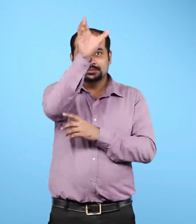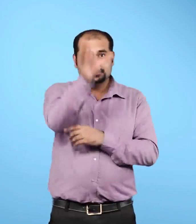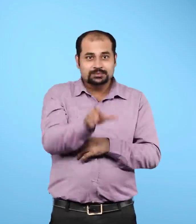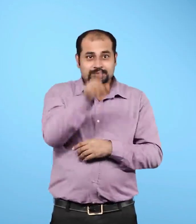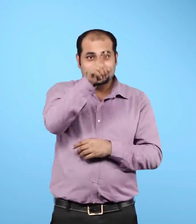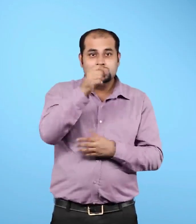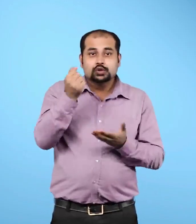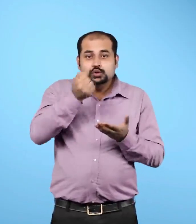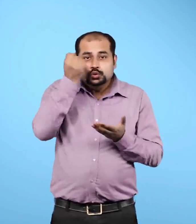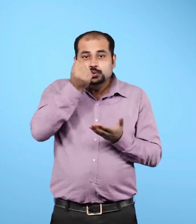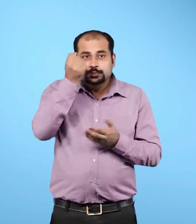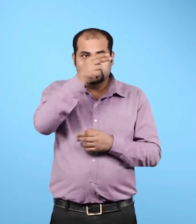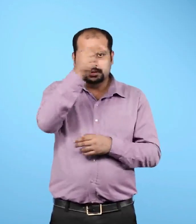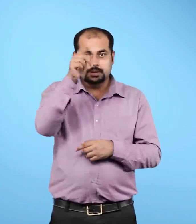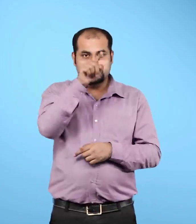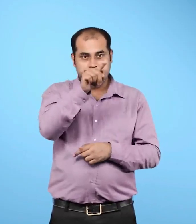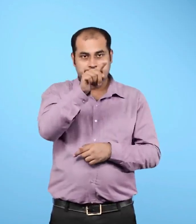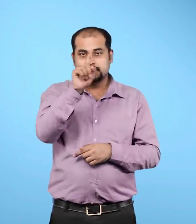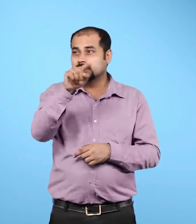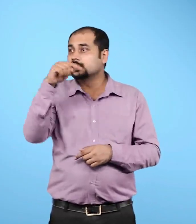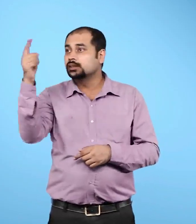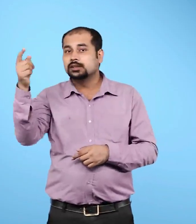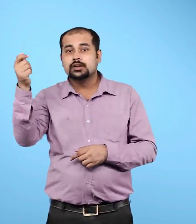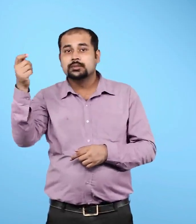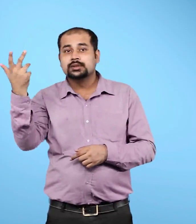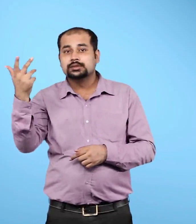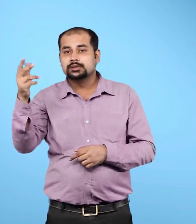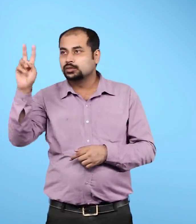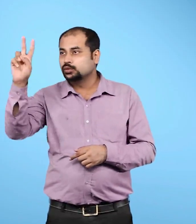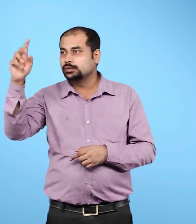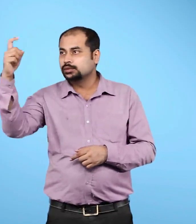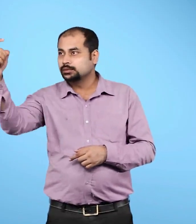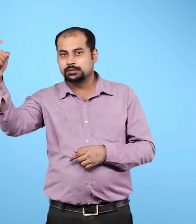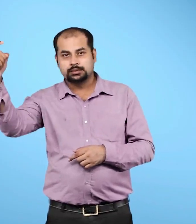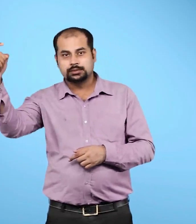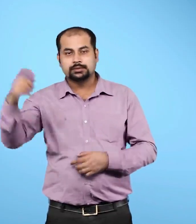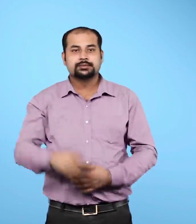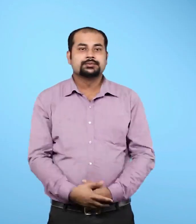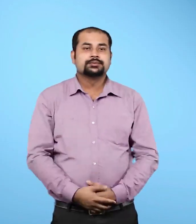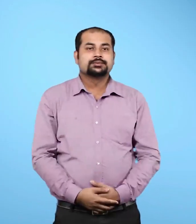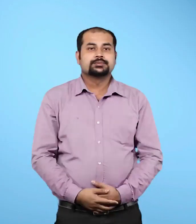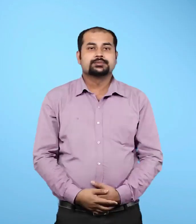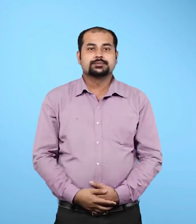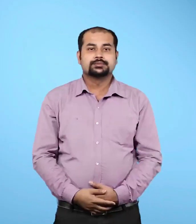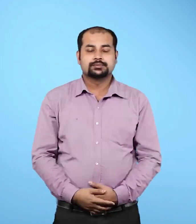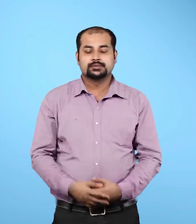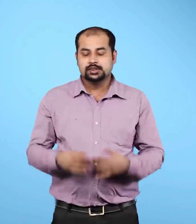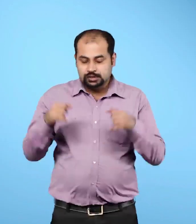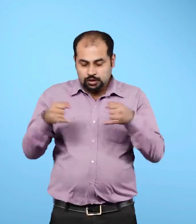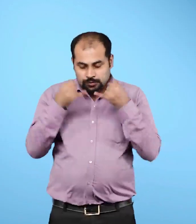Column 1, Soup. Column 2, Rupees 27. Row